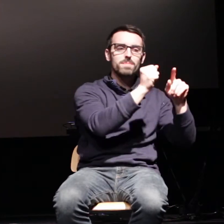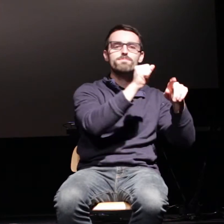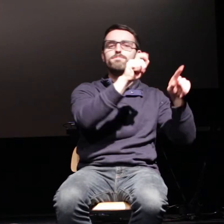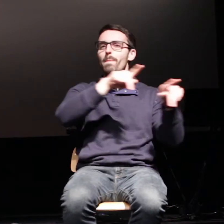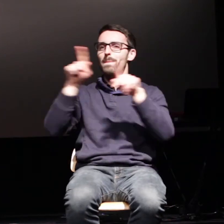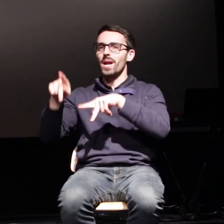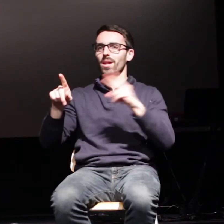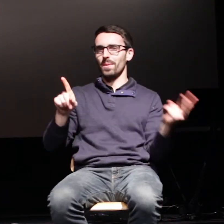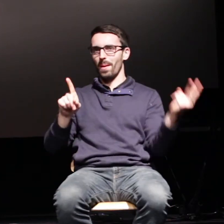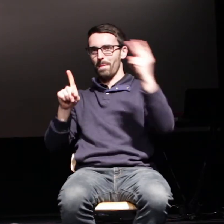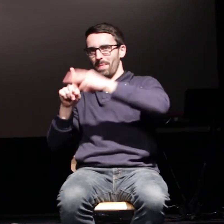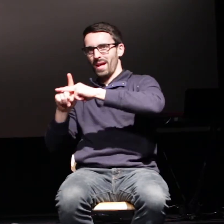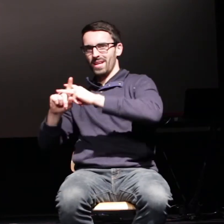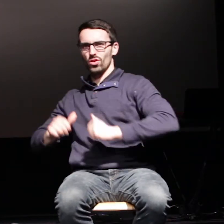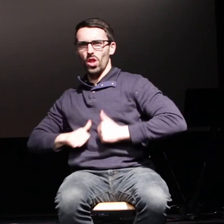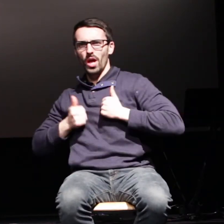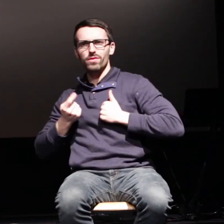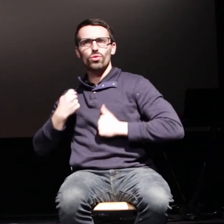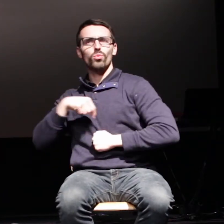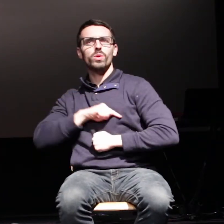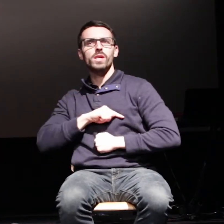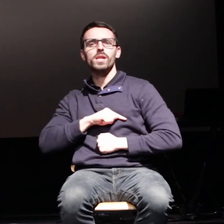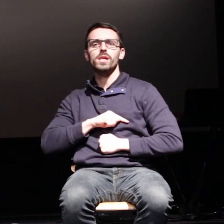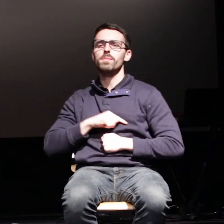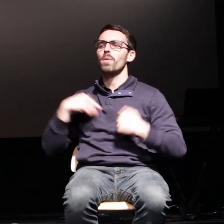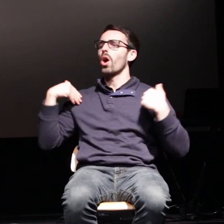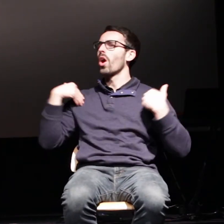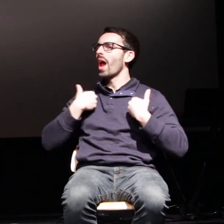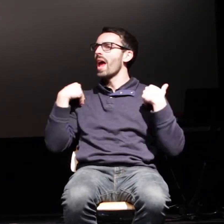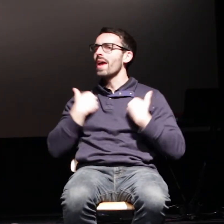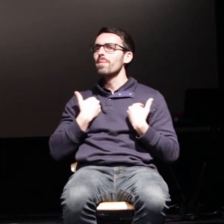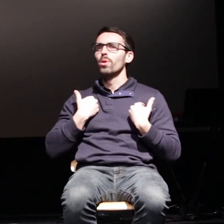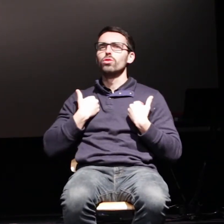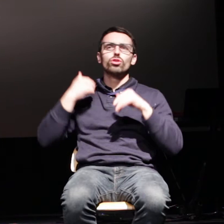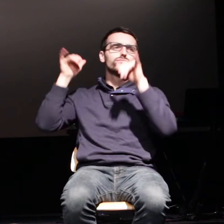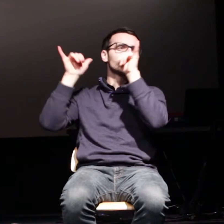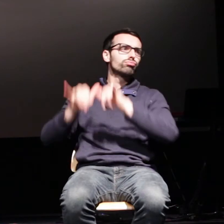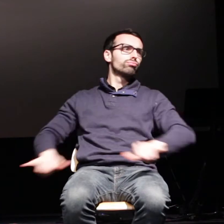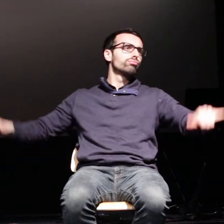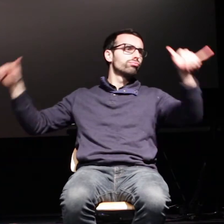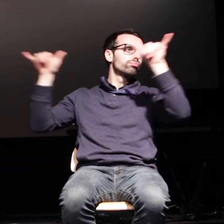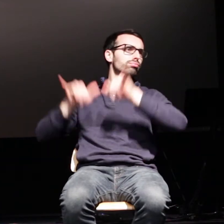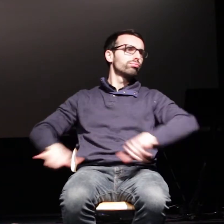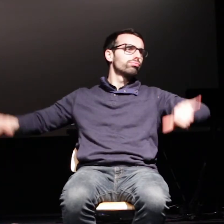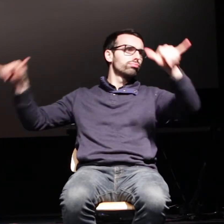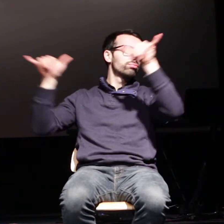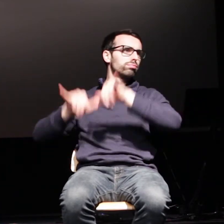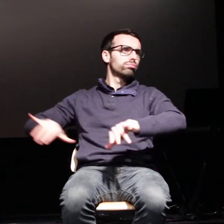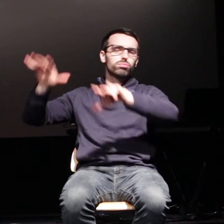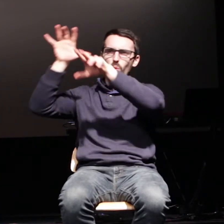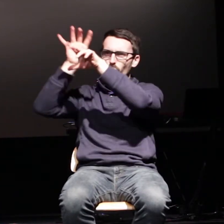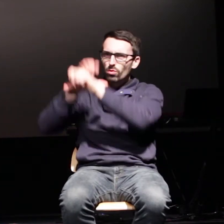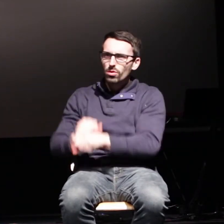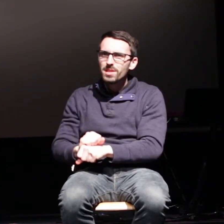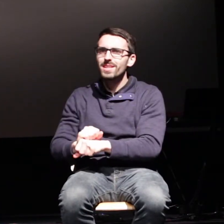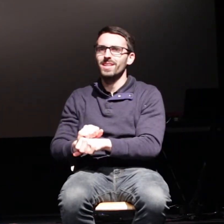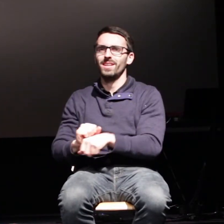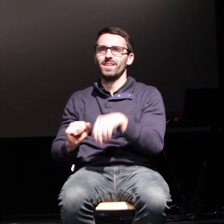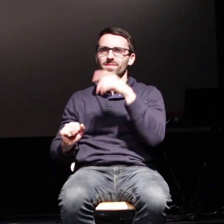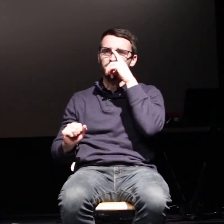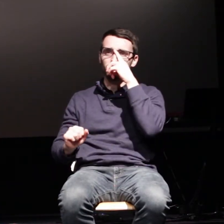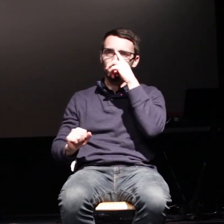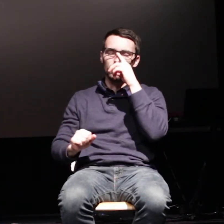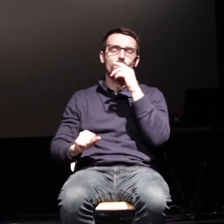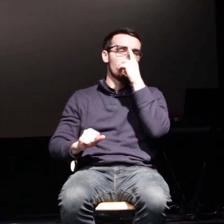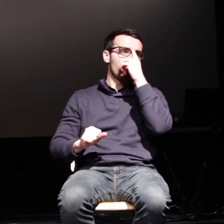of routine. We get stuck in our habits. We get stuck in our routines, this kind of repetitive life that we live in. For many of us, we wake